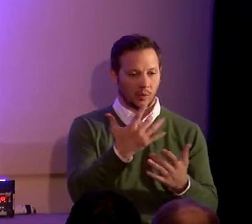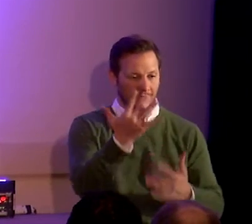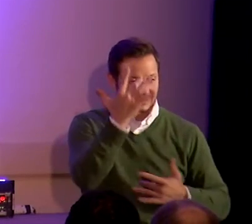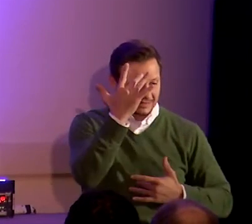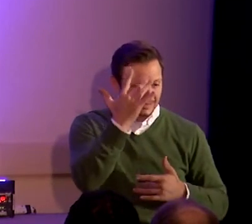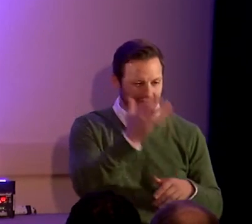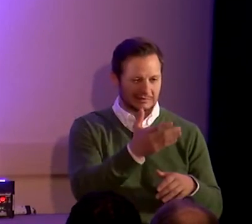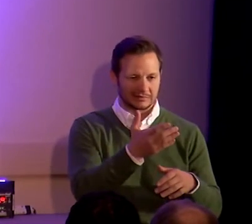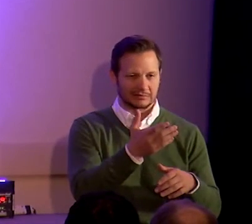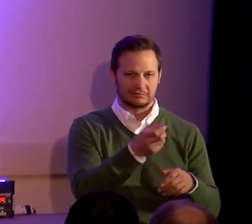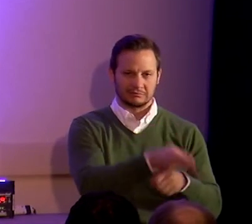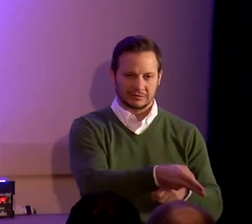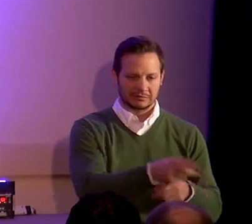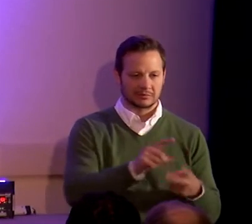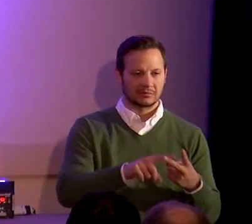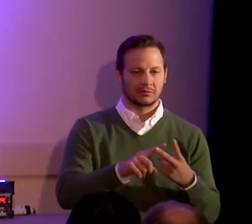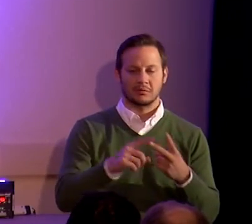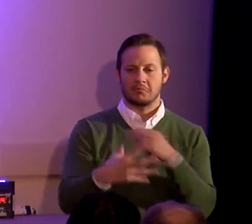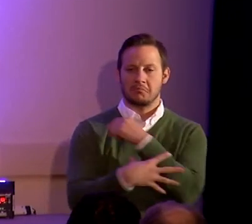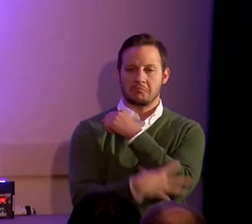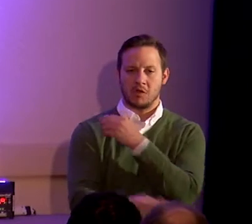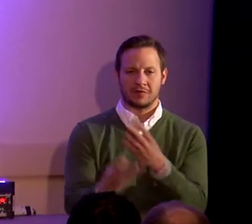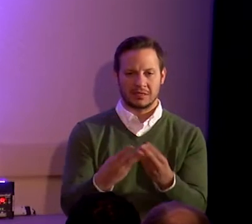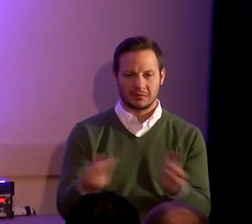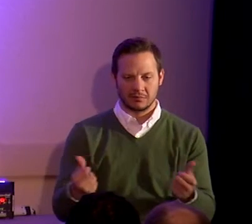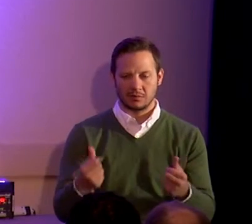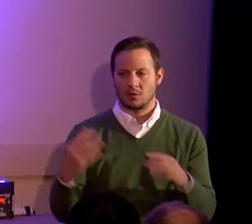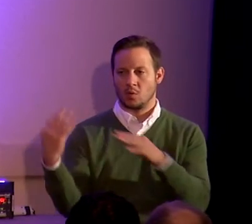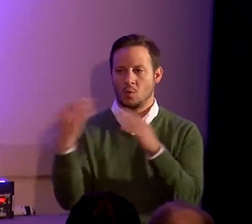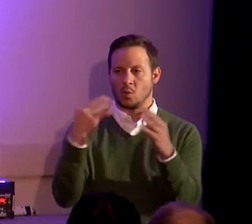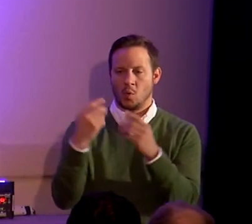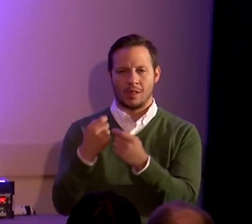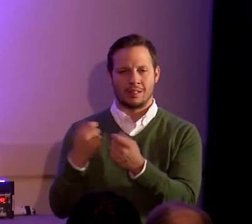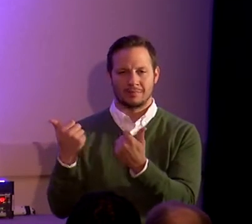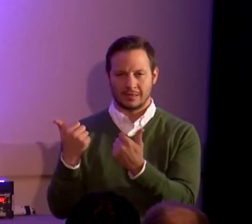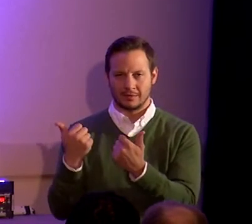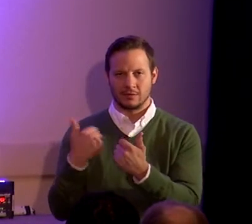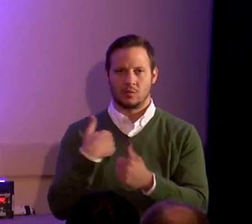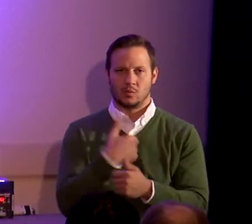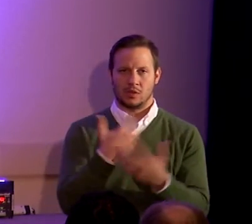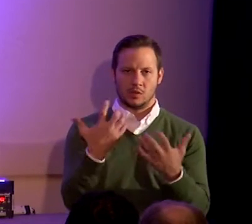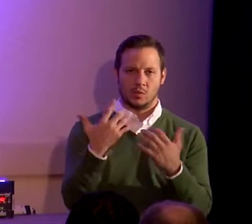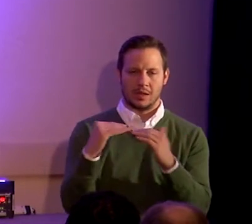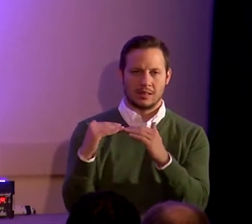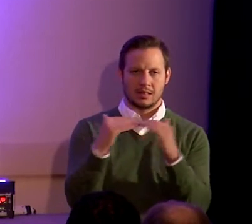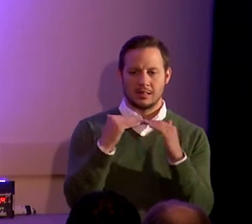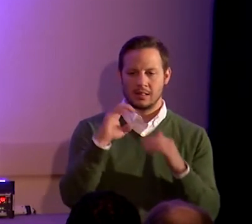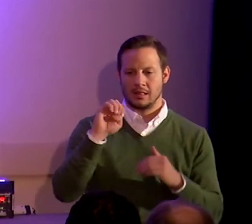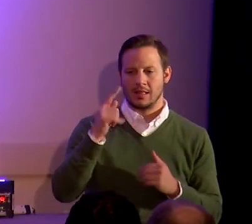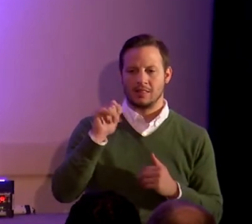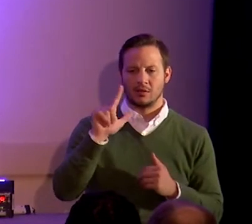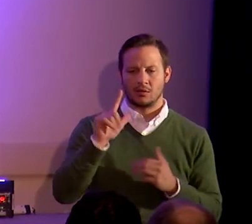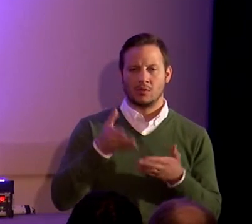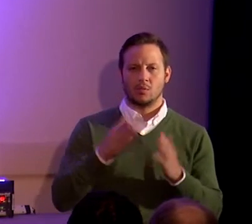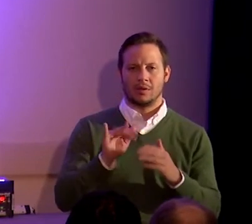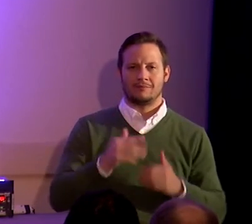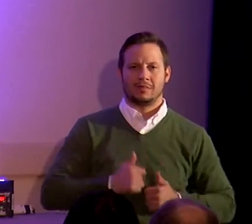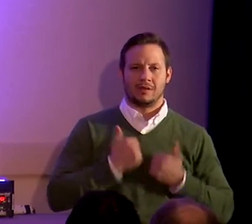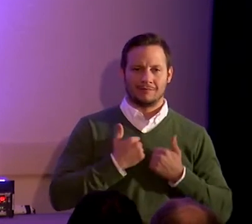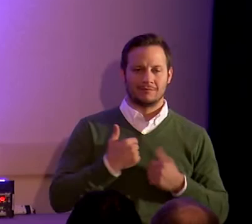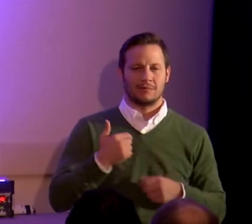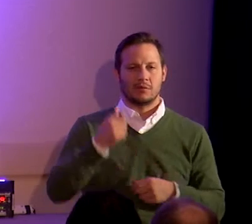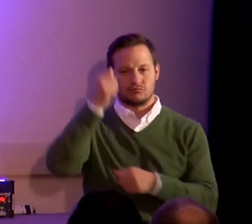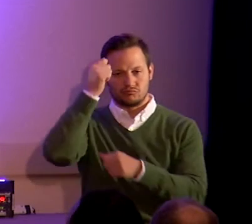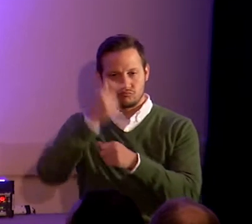poverty vanquished, and war eliminated. We want an ethical way of life. We believe that we are our brother's keeper and our sister's